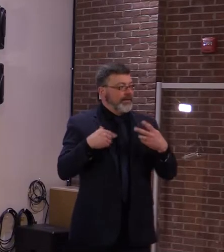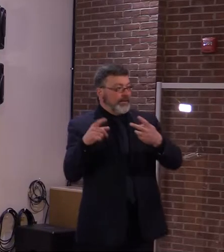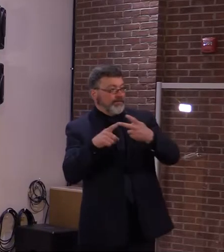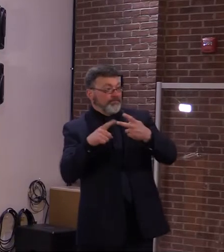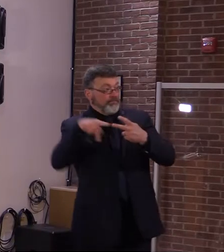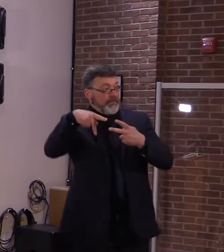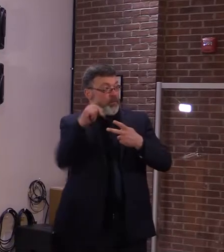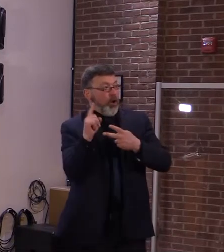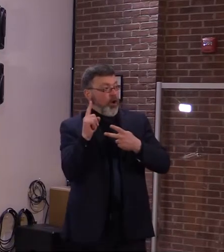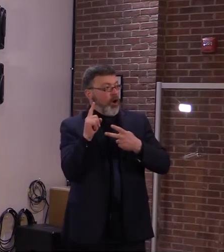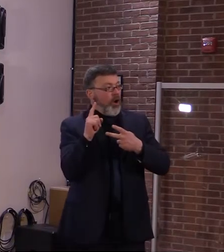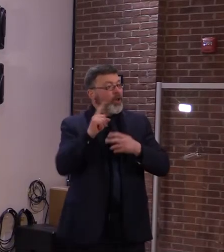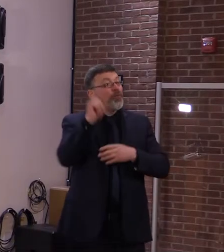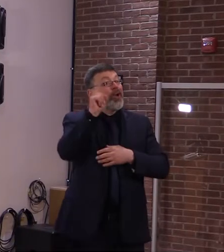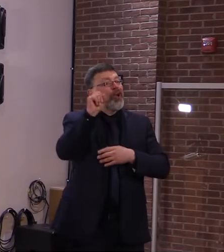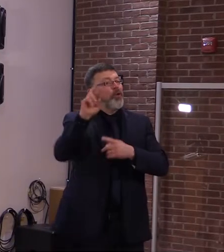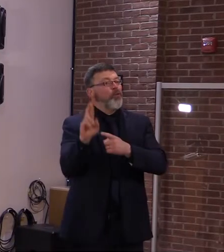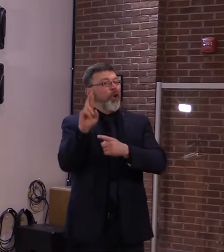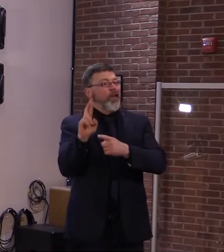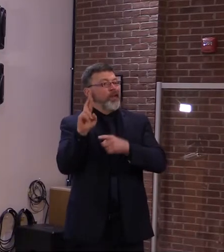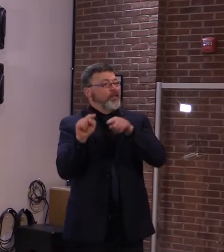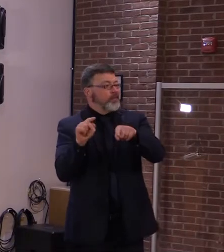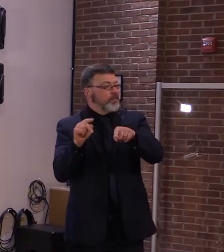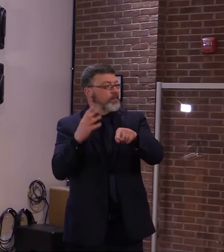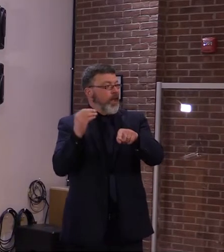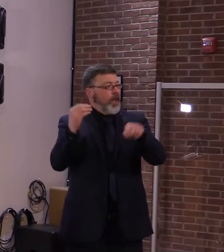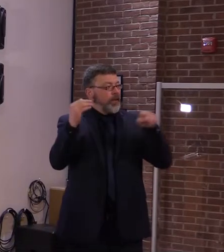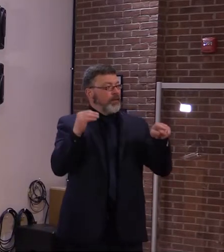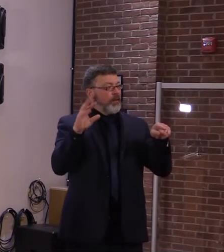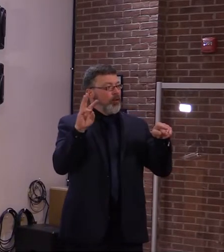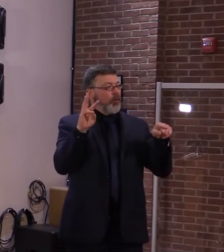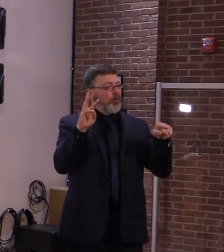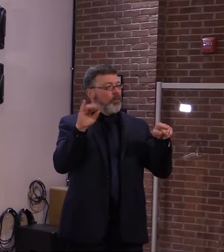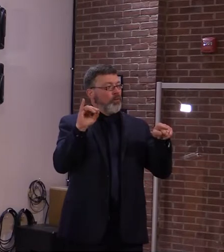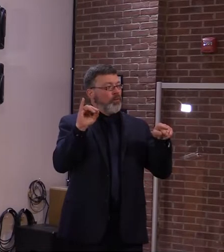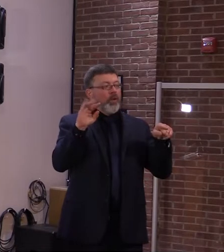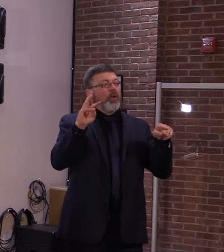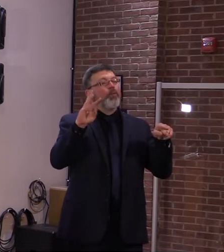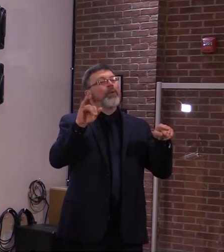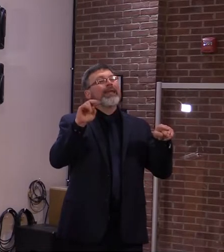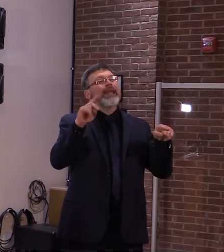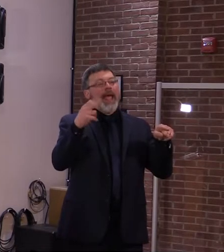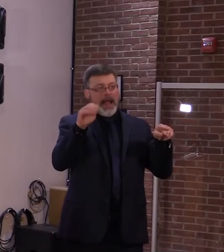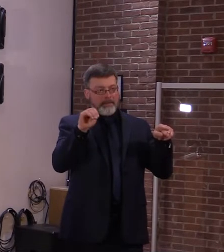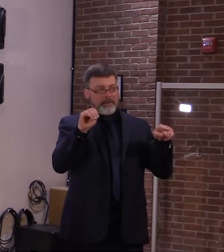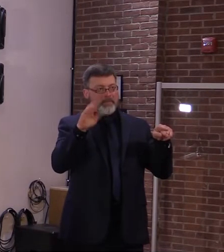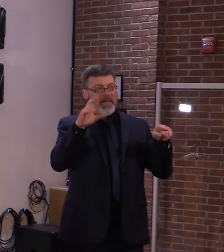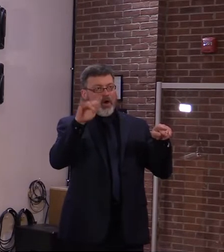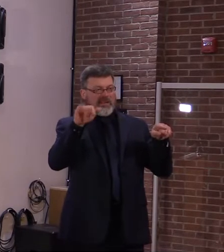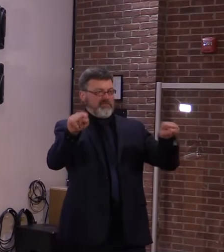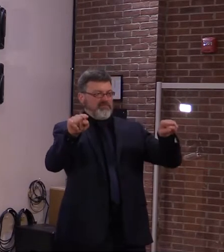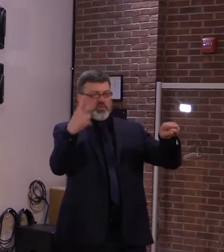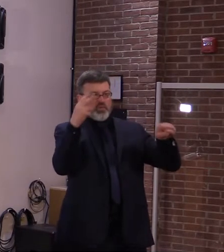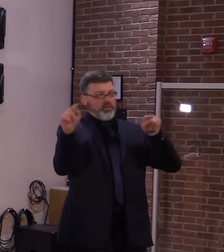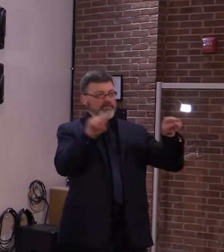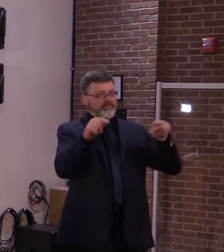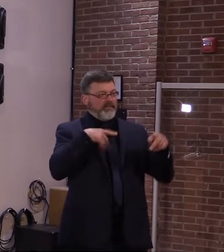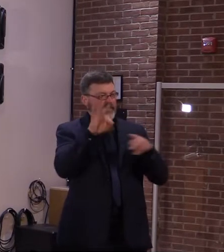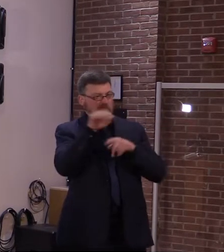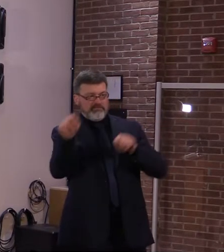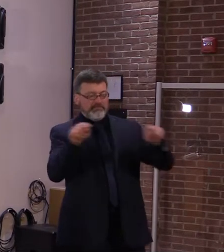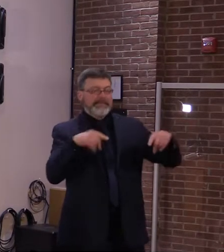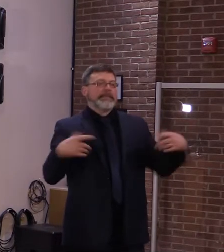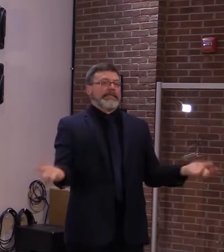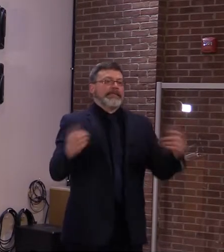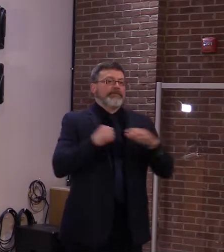though, if the B.1.1.7 and B.1.4.2.9 were able to evade the vaccines to any significant